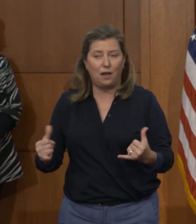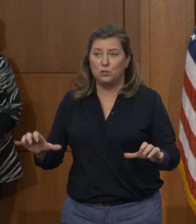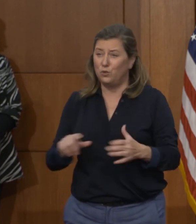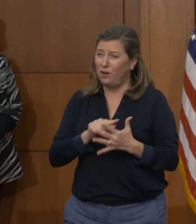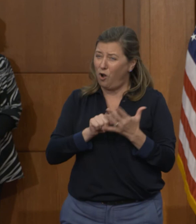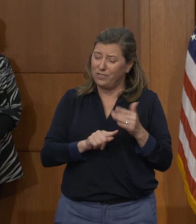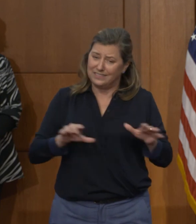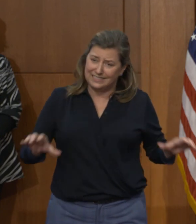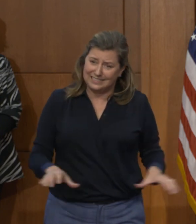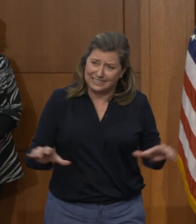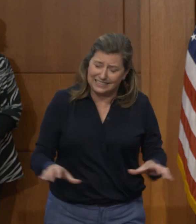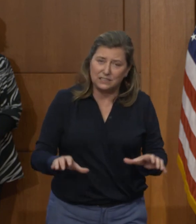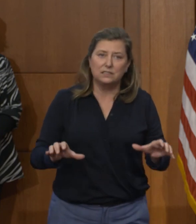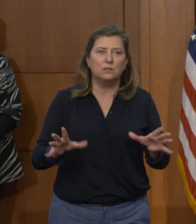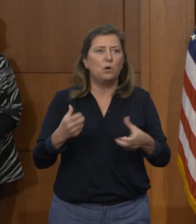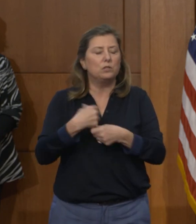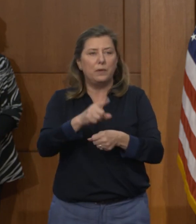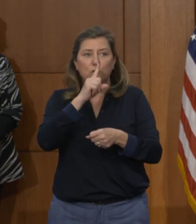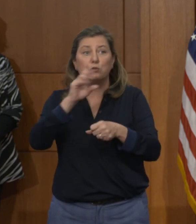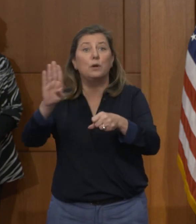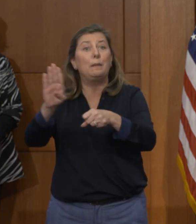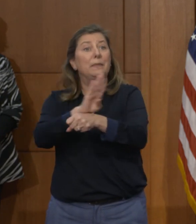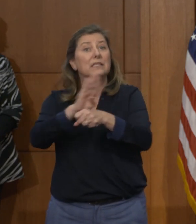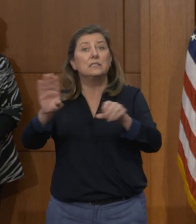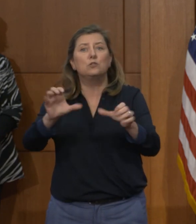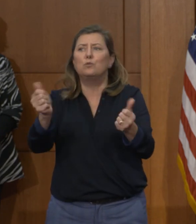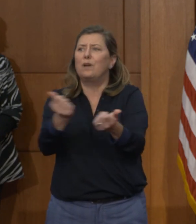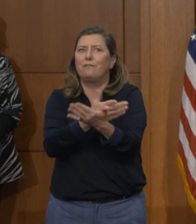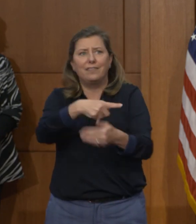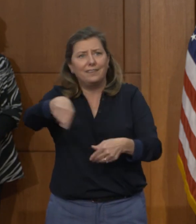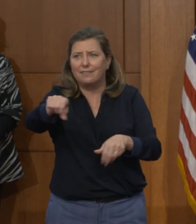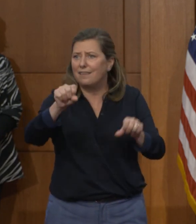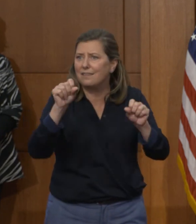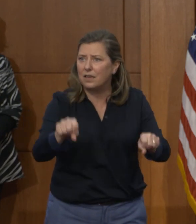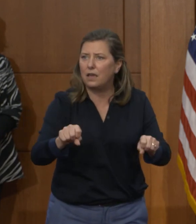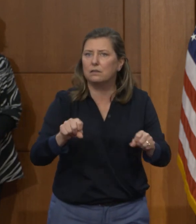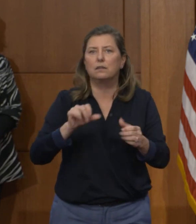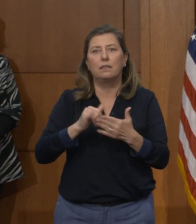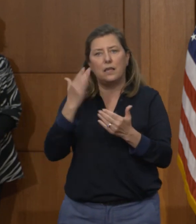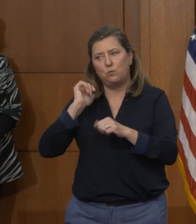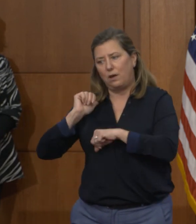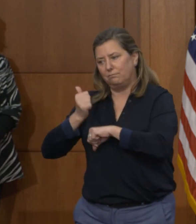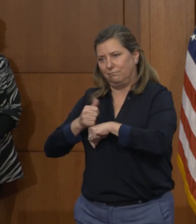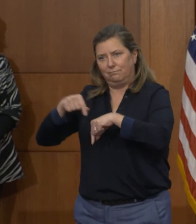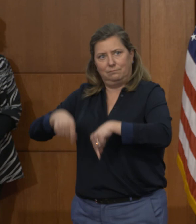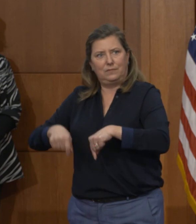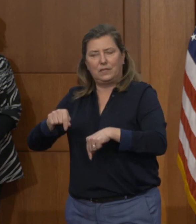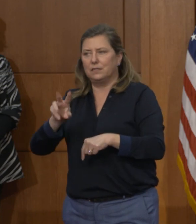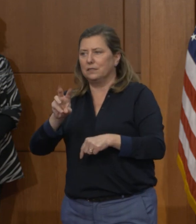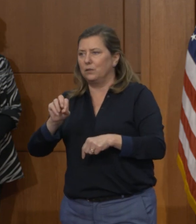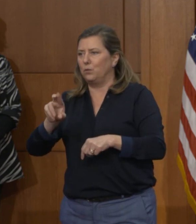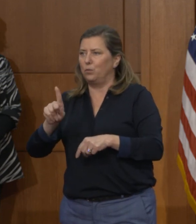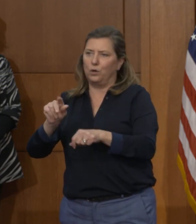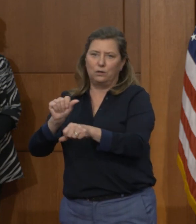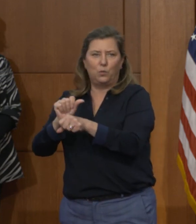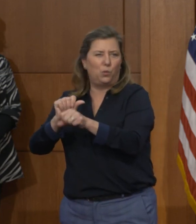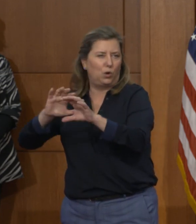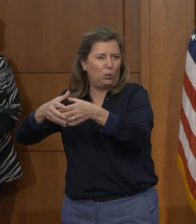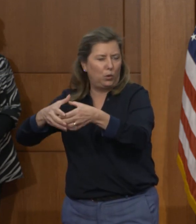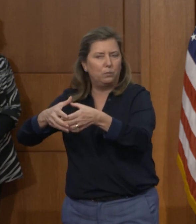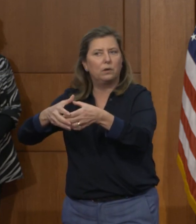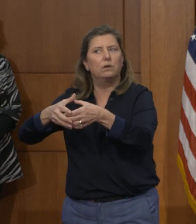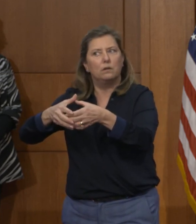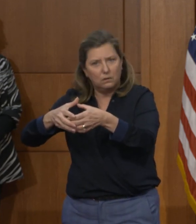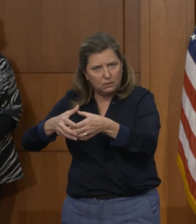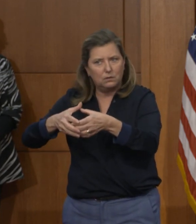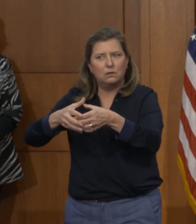to make sure that our businesses are doing everything that they can, and that's why we established this work group to let